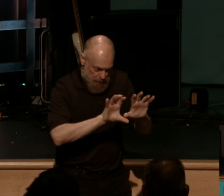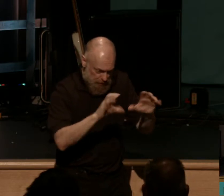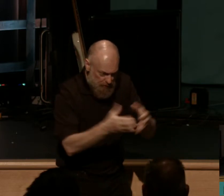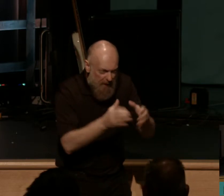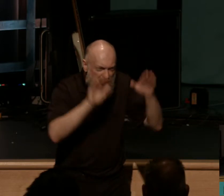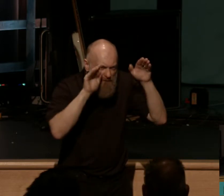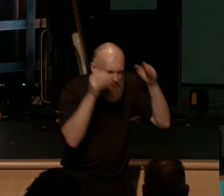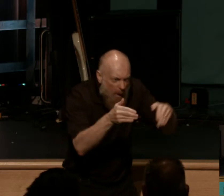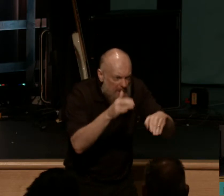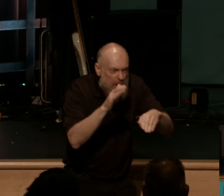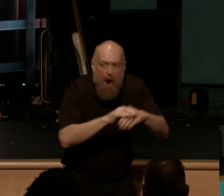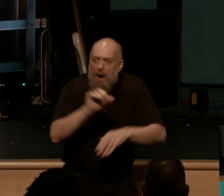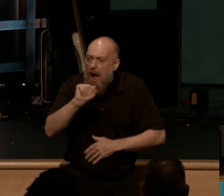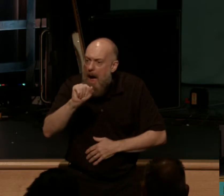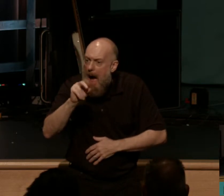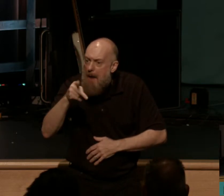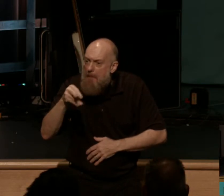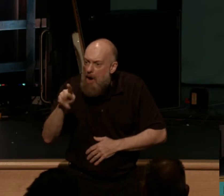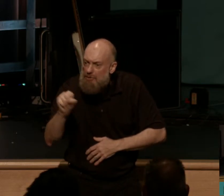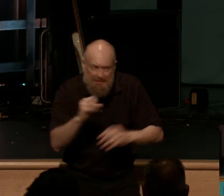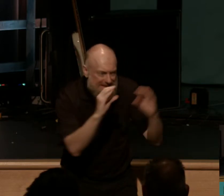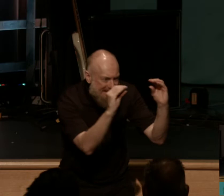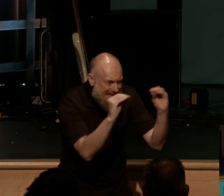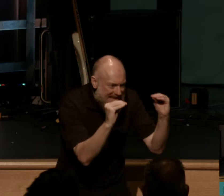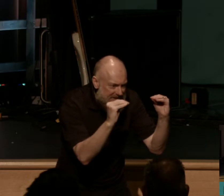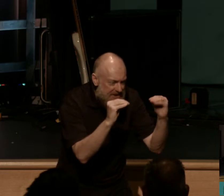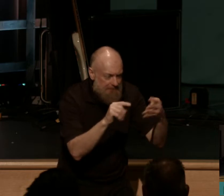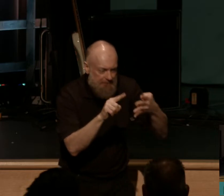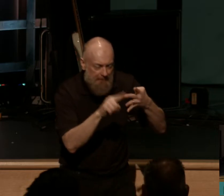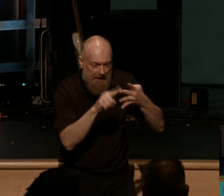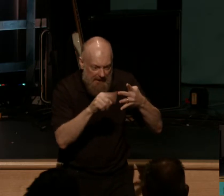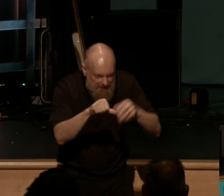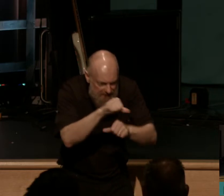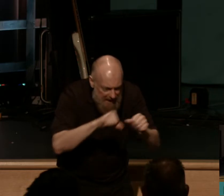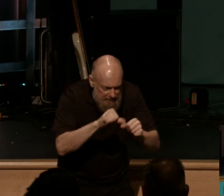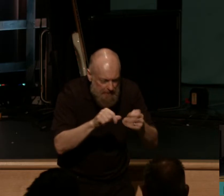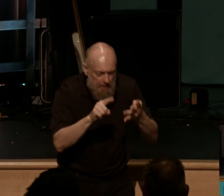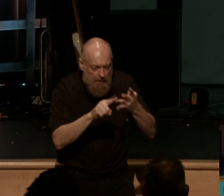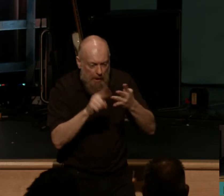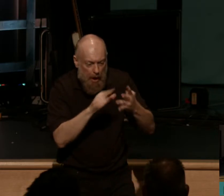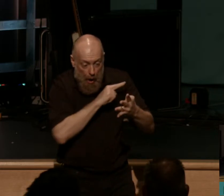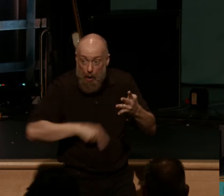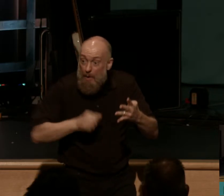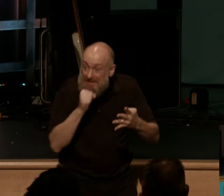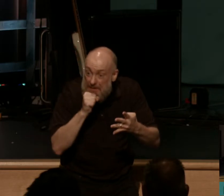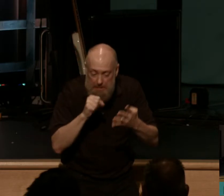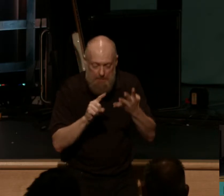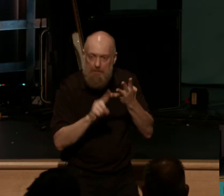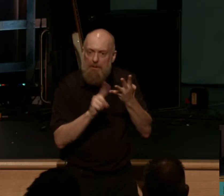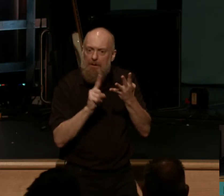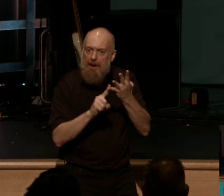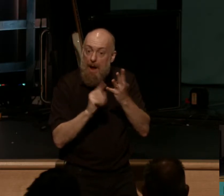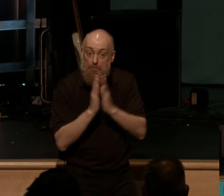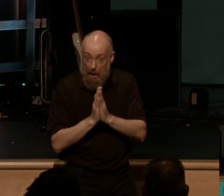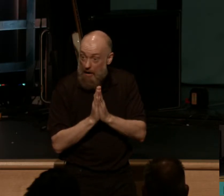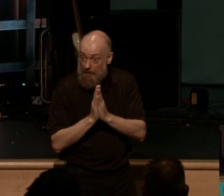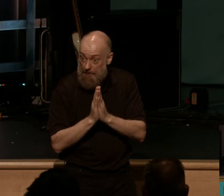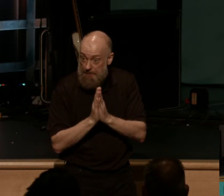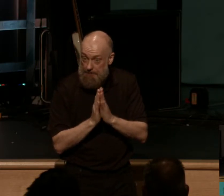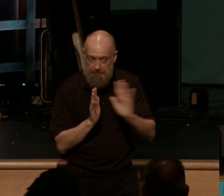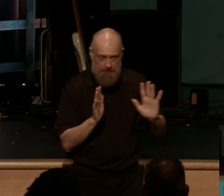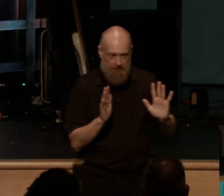apostles' teaching and the fellowship, to the breaking of bread, and the prayers. Now, I